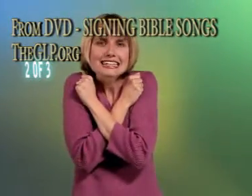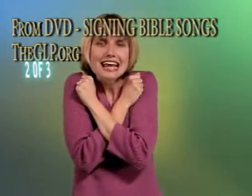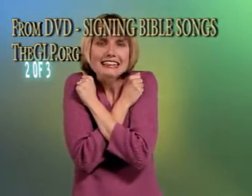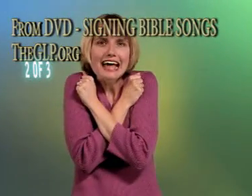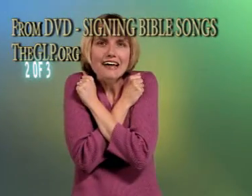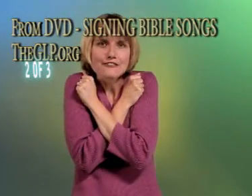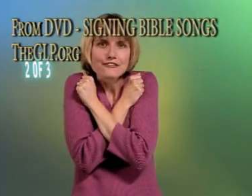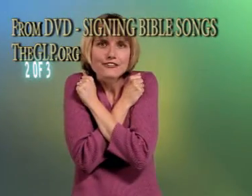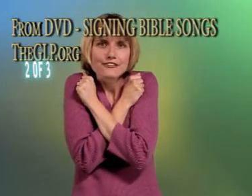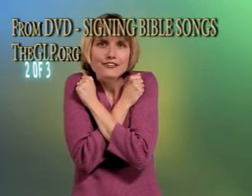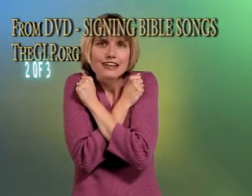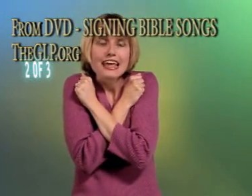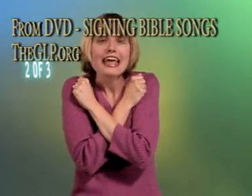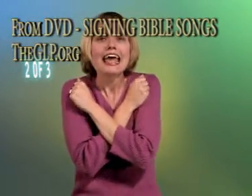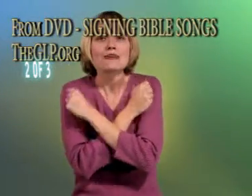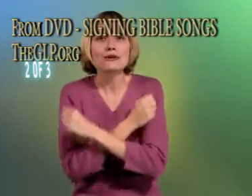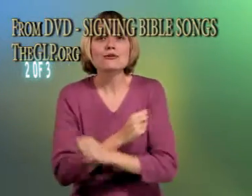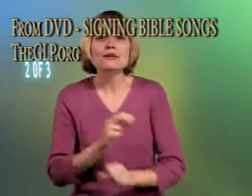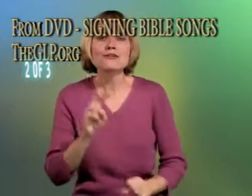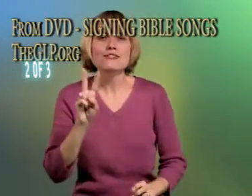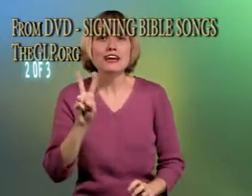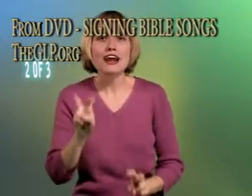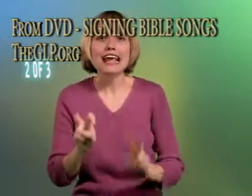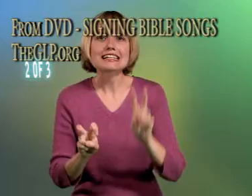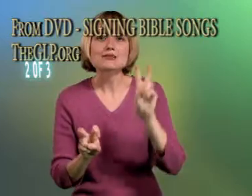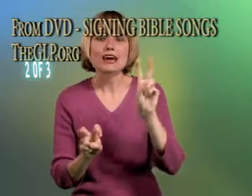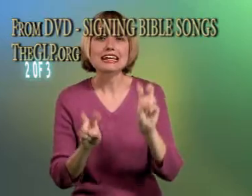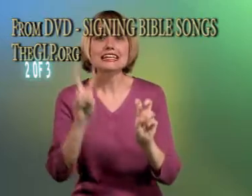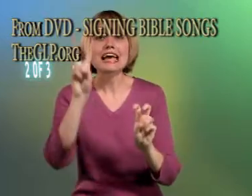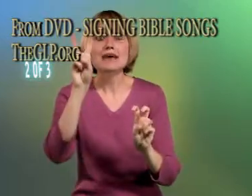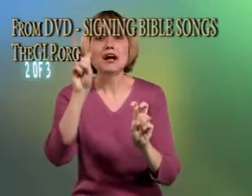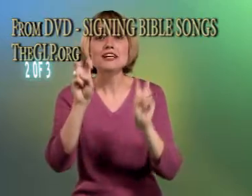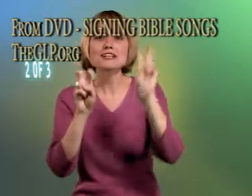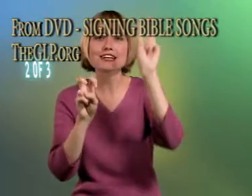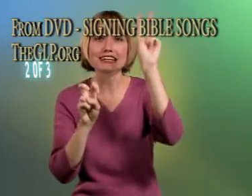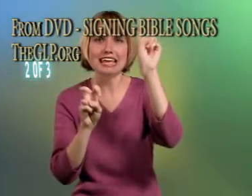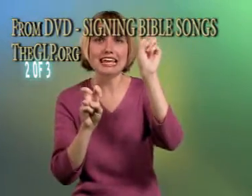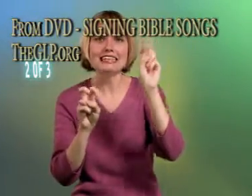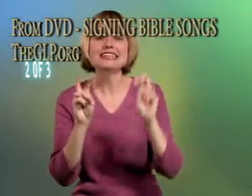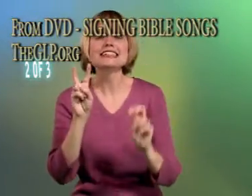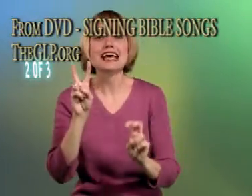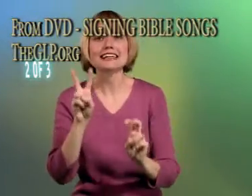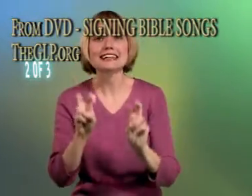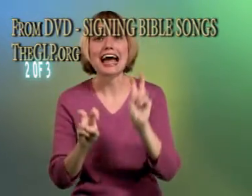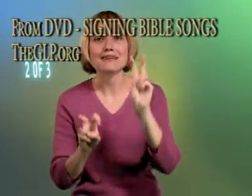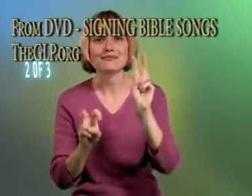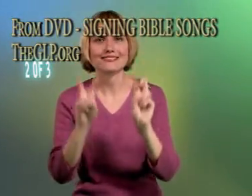sign love. And we will be moving our hands one at a time alternately to sign climb.